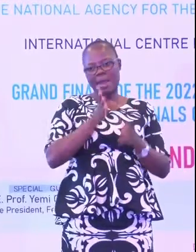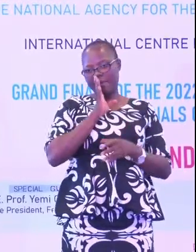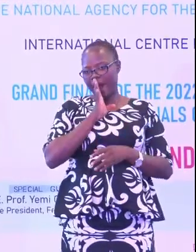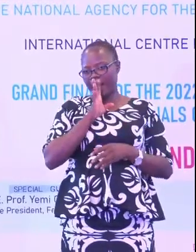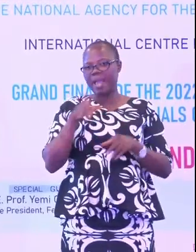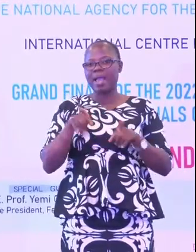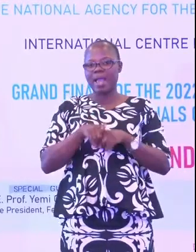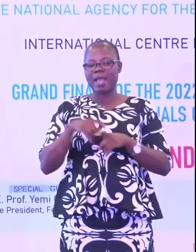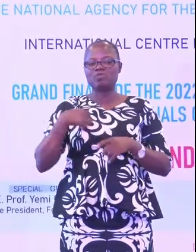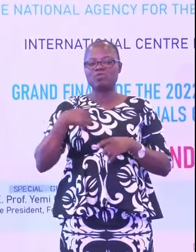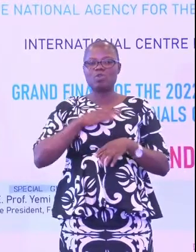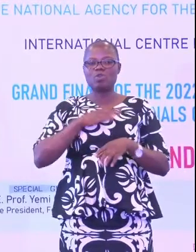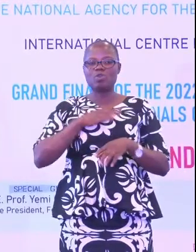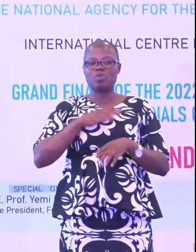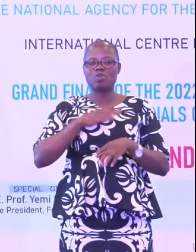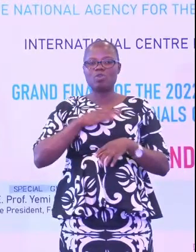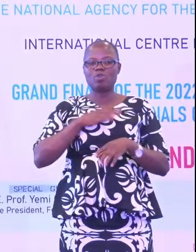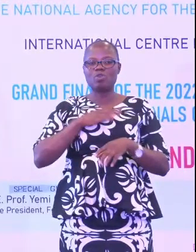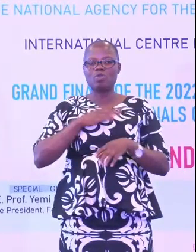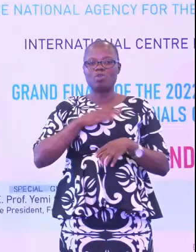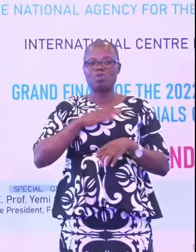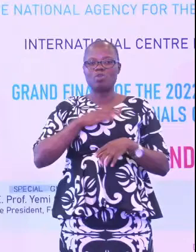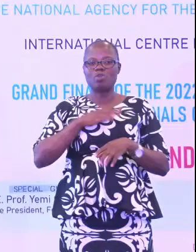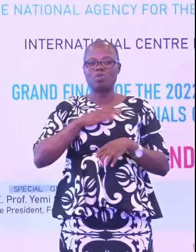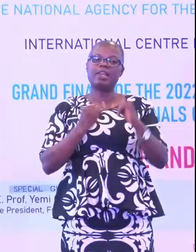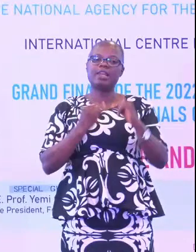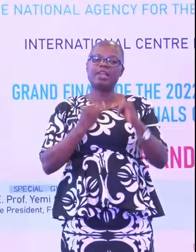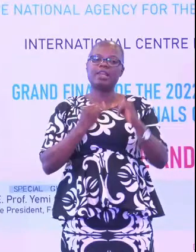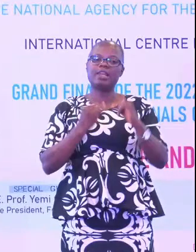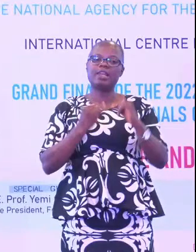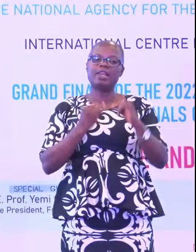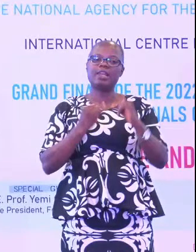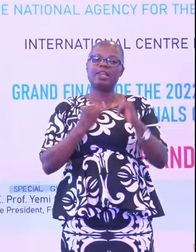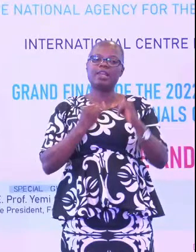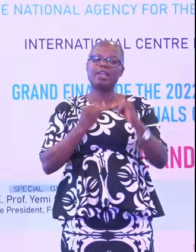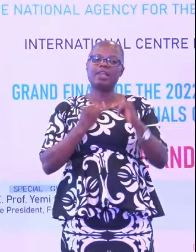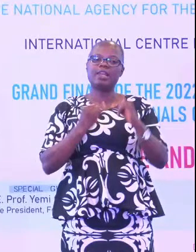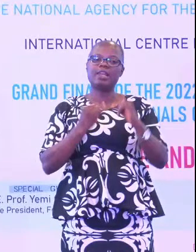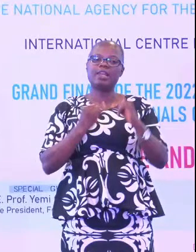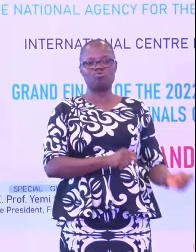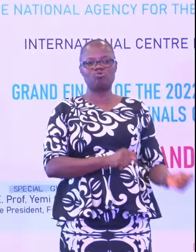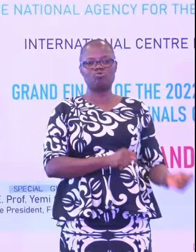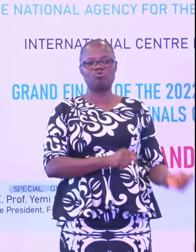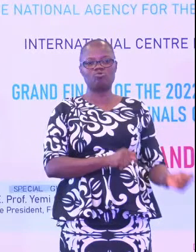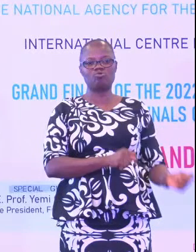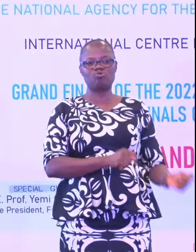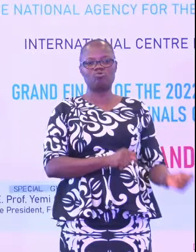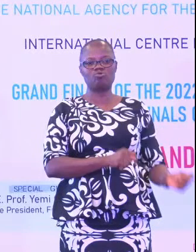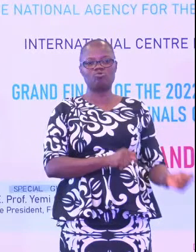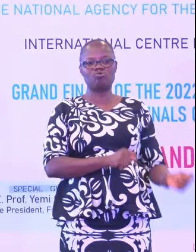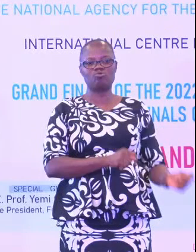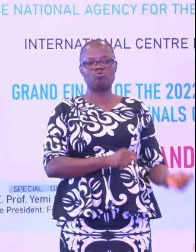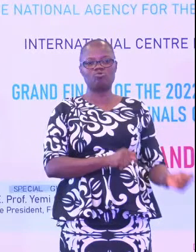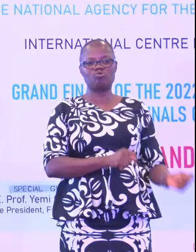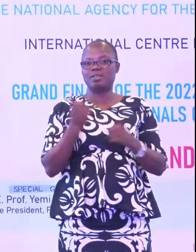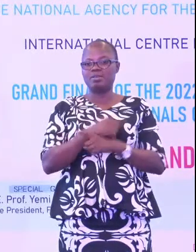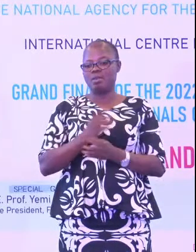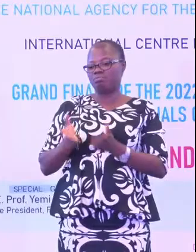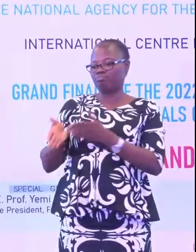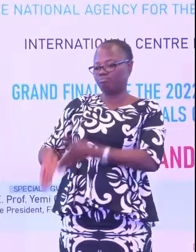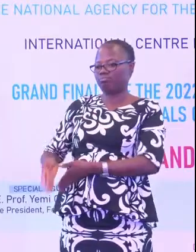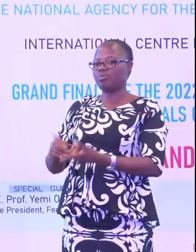world celebrates the International Day Against Human Trafficking. This is a day set aside to